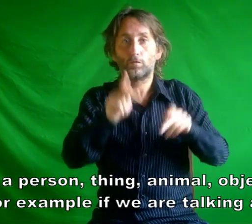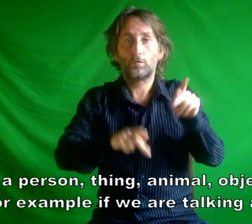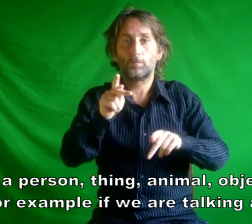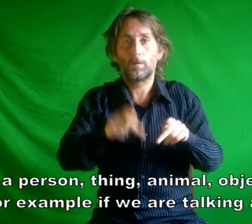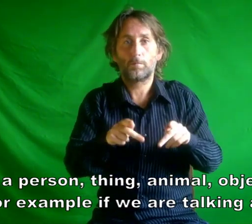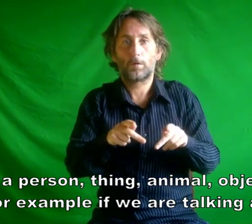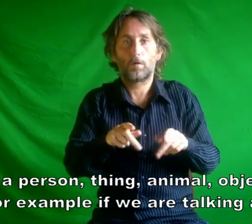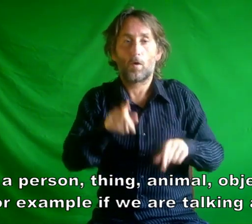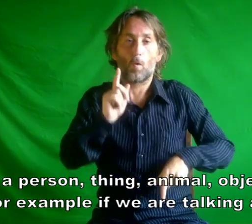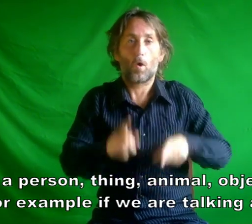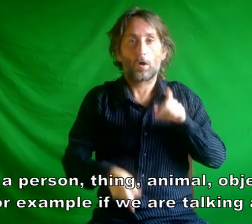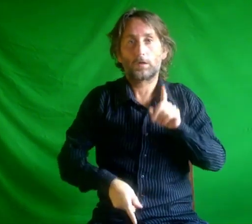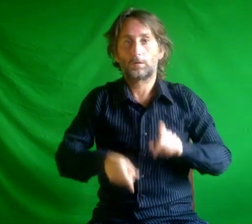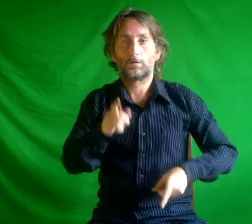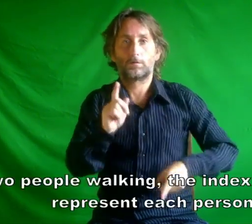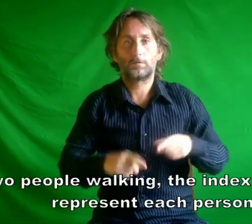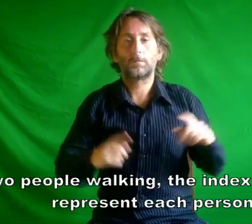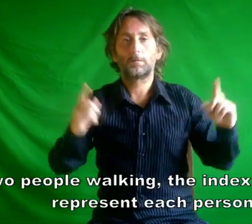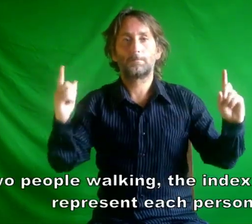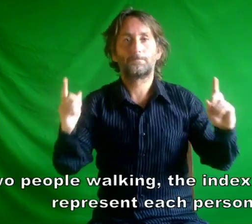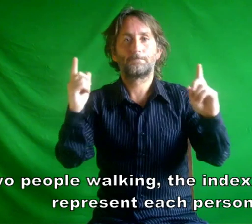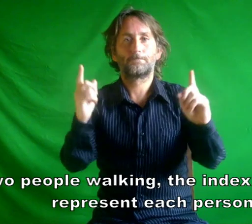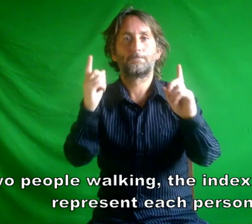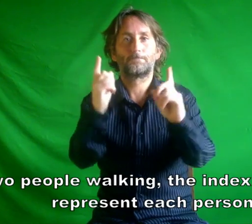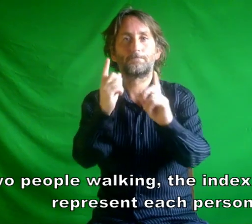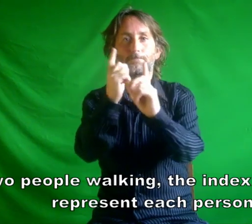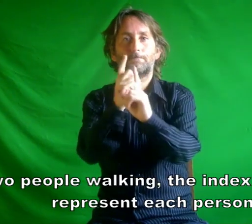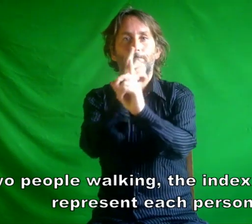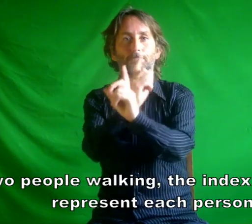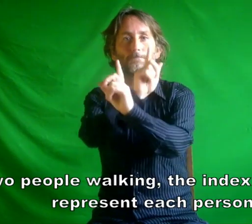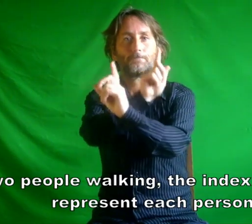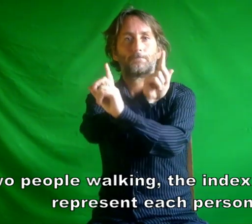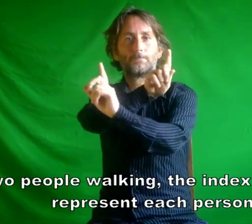two people walking, the index fingers represent each person.